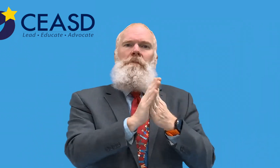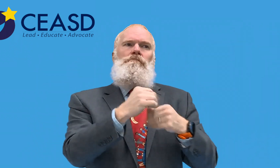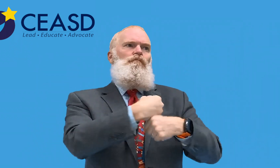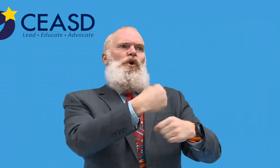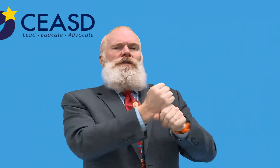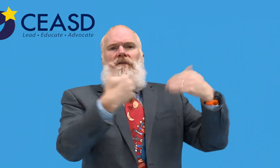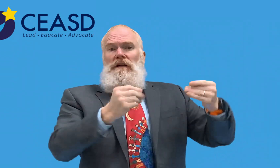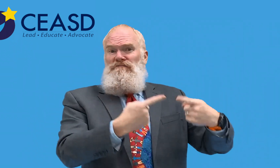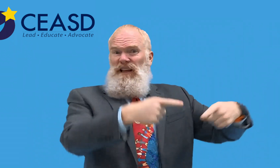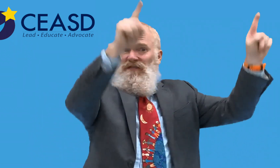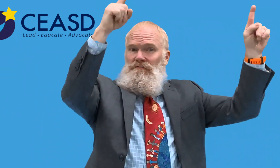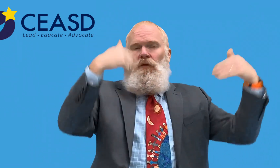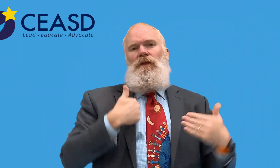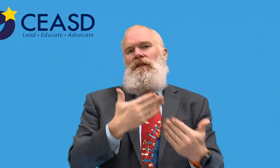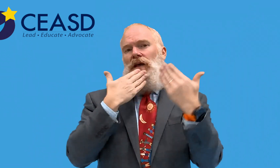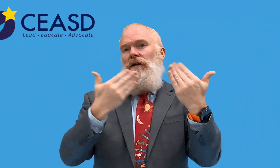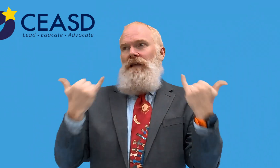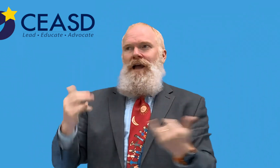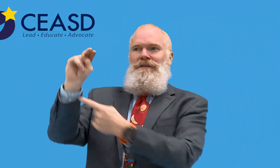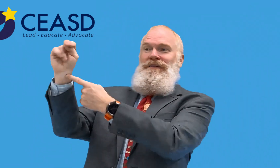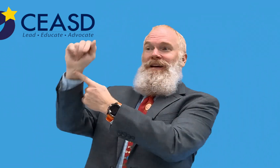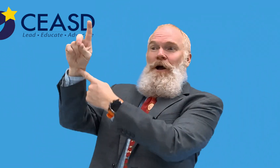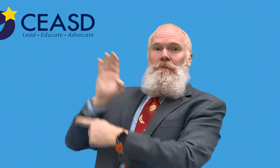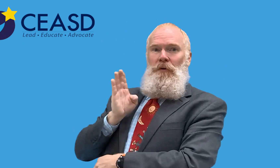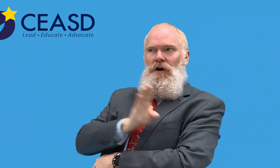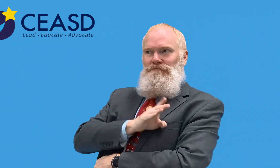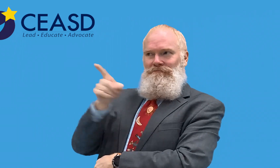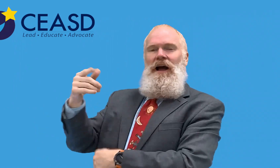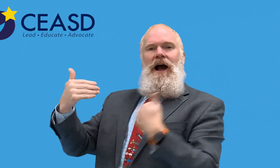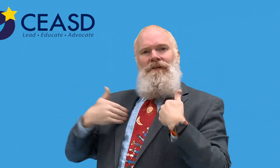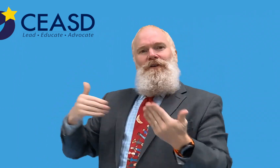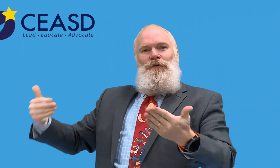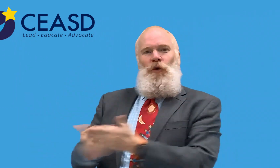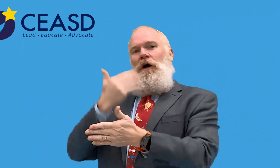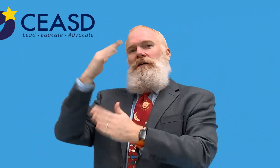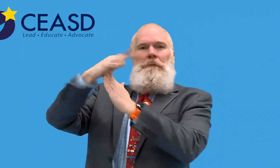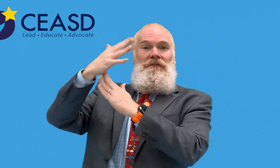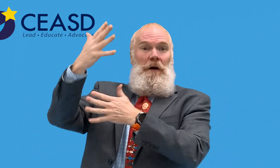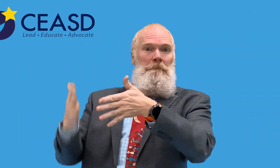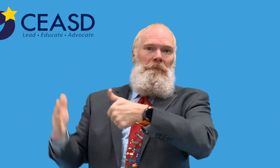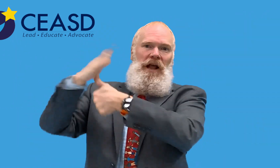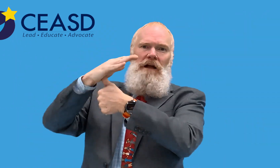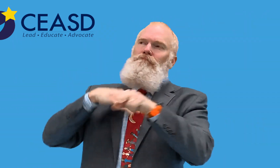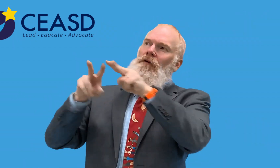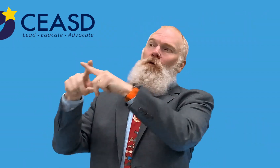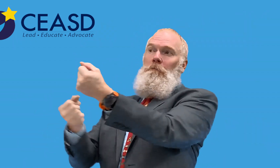us on goal development, which has ultimately prepared us to become more successful. The NAD board has now set their list of top